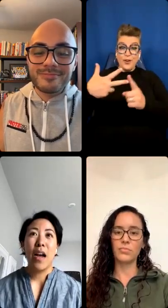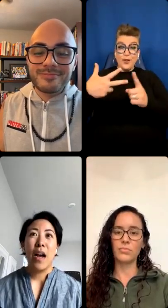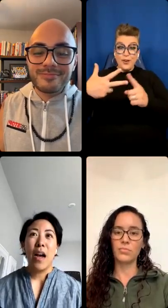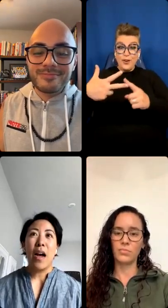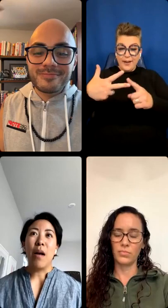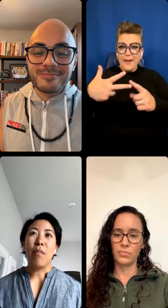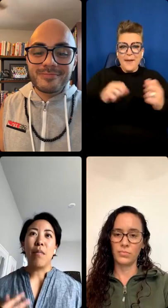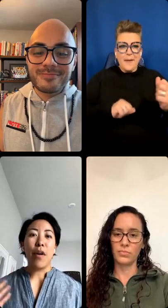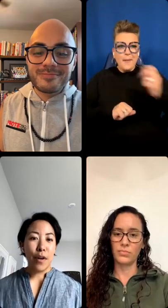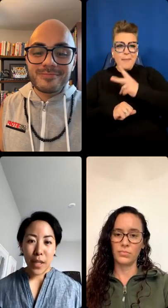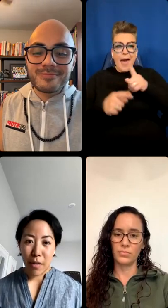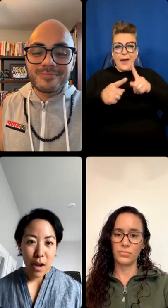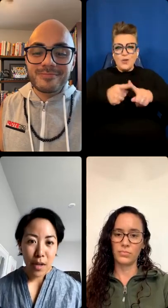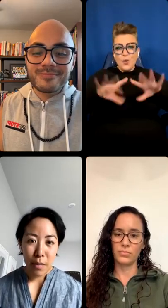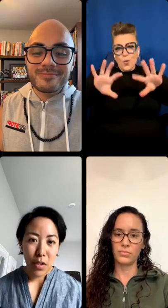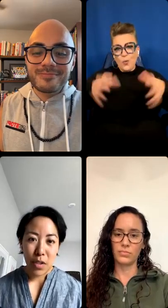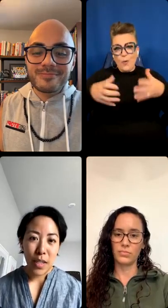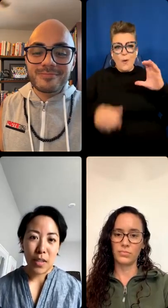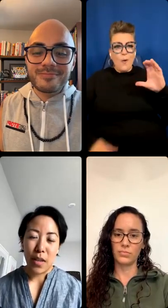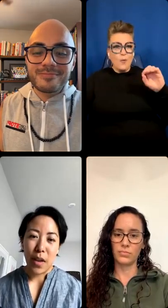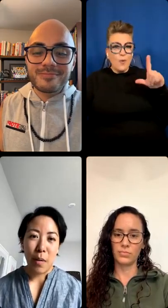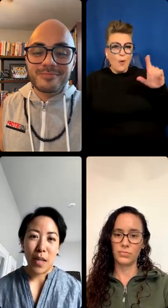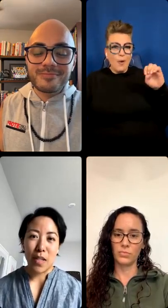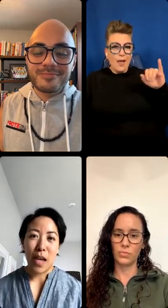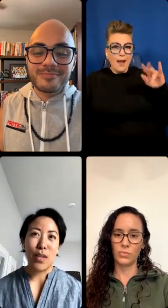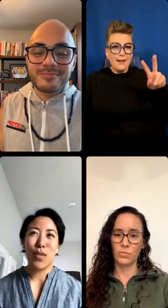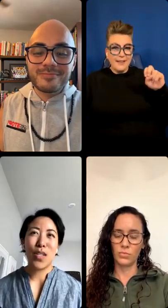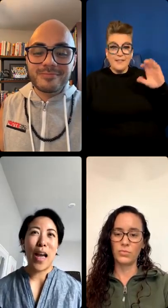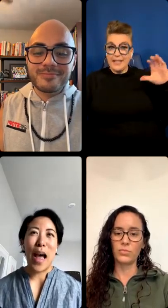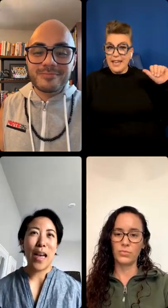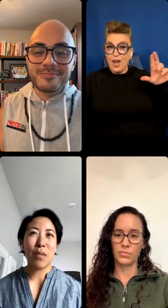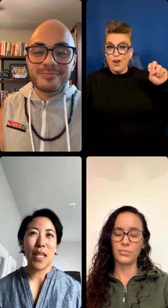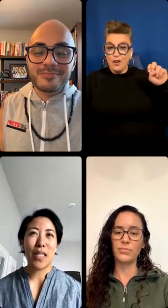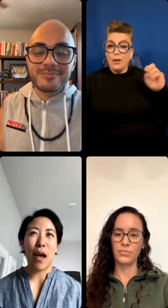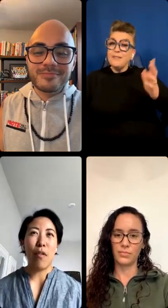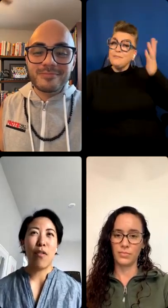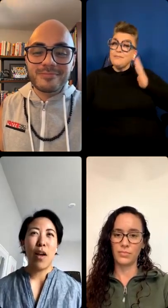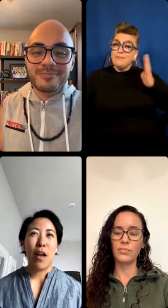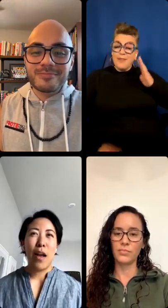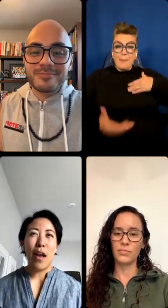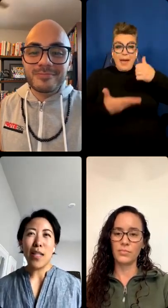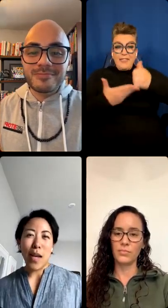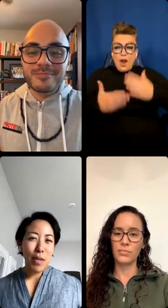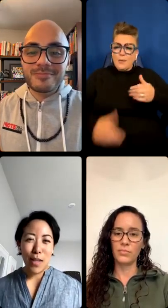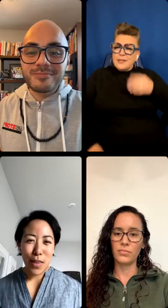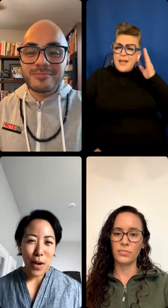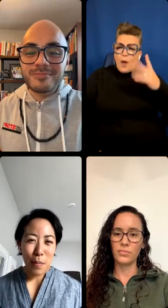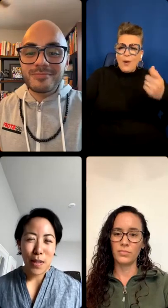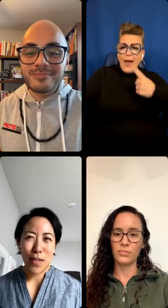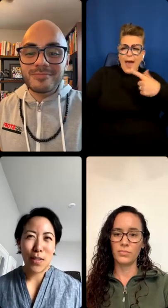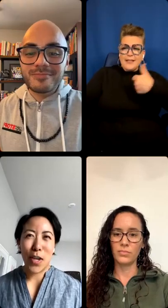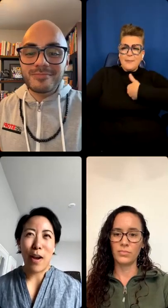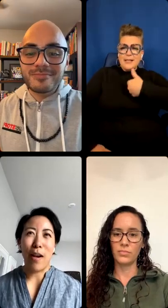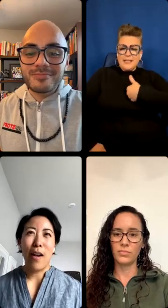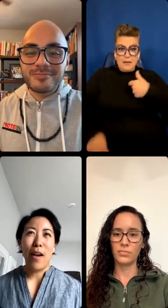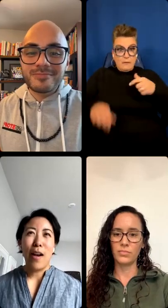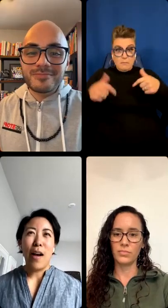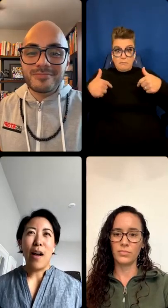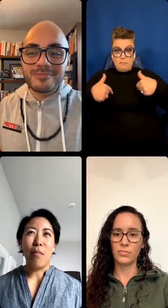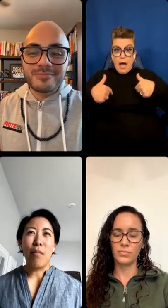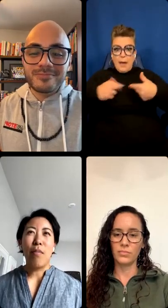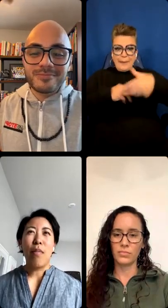care. Earlier on in my journey as a therapist, I used to ask myself, as I'm in the therapist's